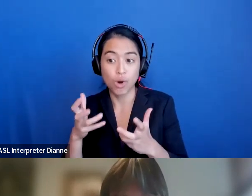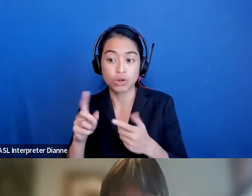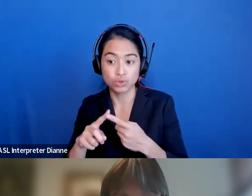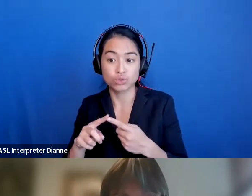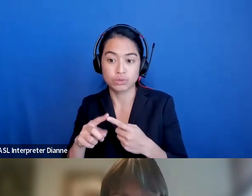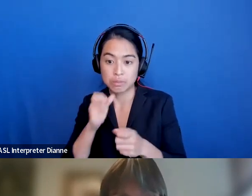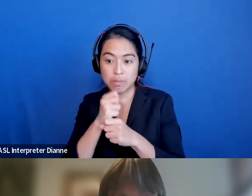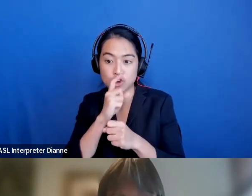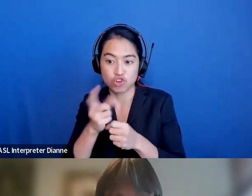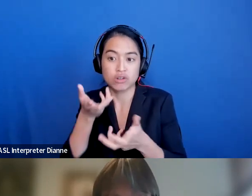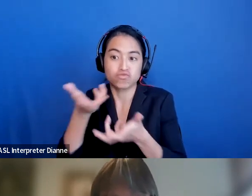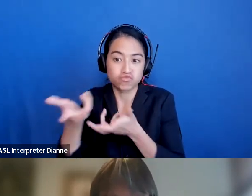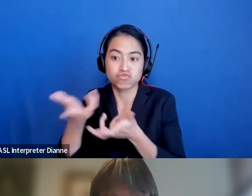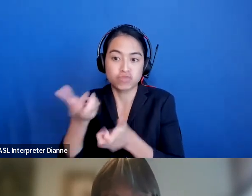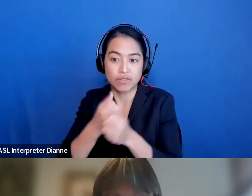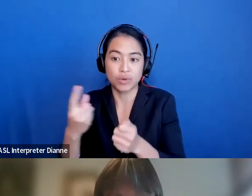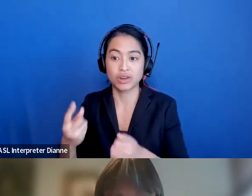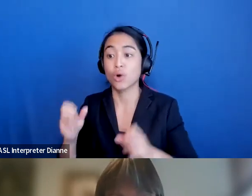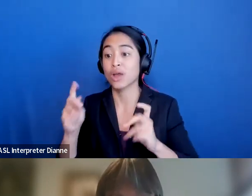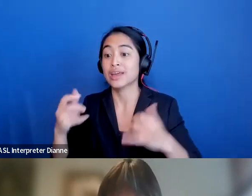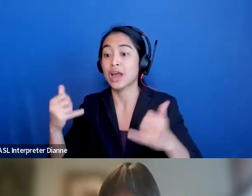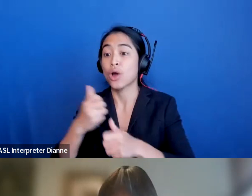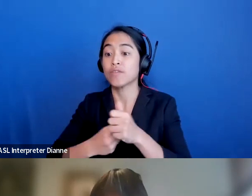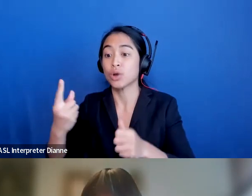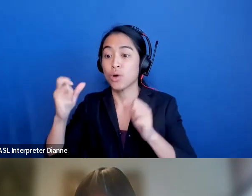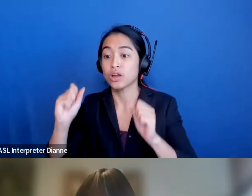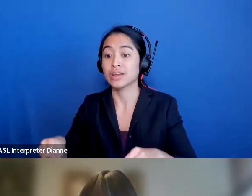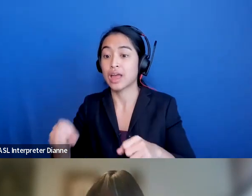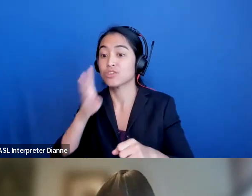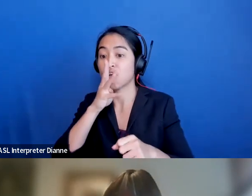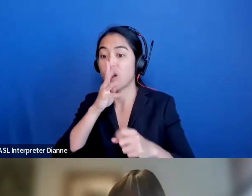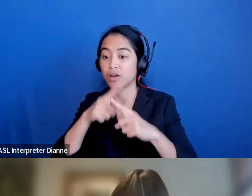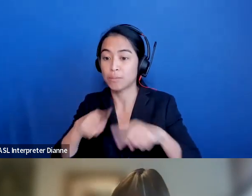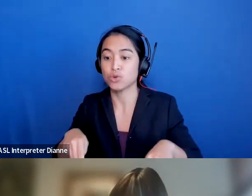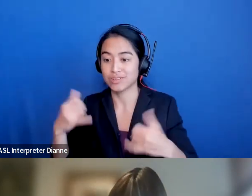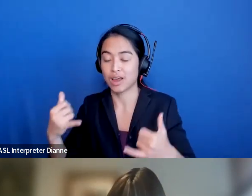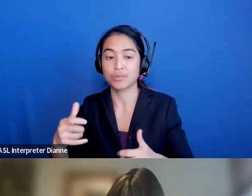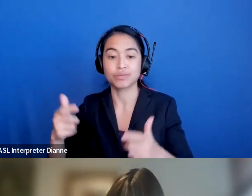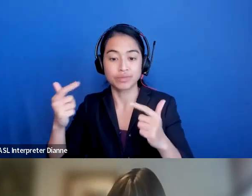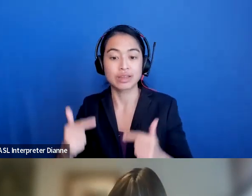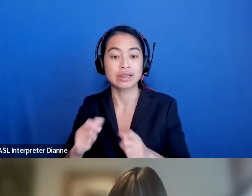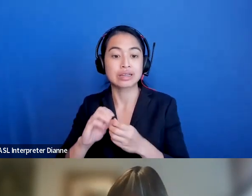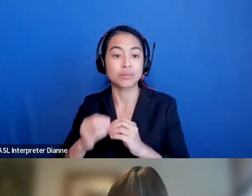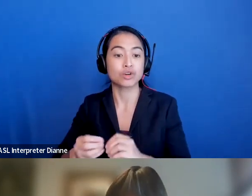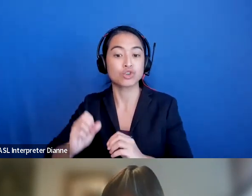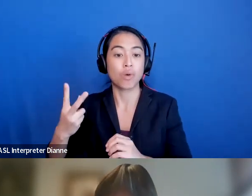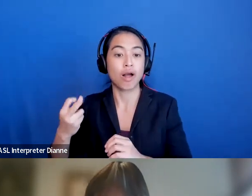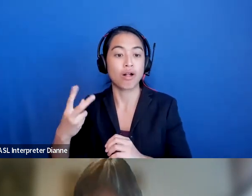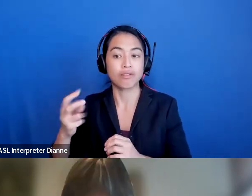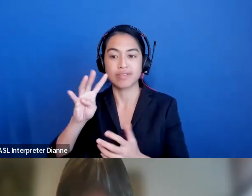as possible. Thank you, Abby. Everyone now has the ability to unmute your mic. Okay, slide 12 will be the